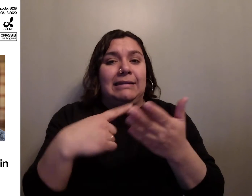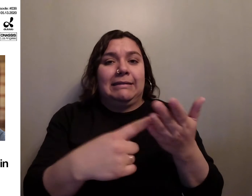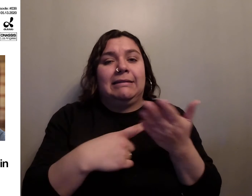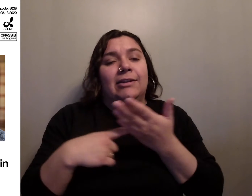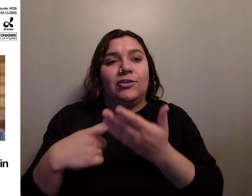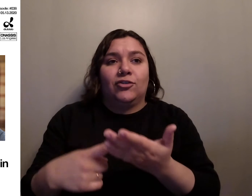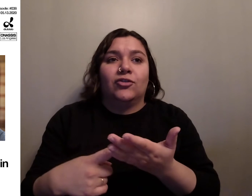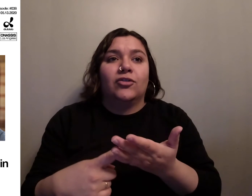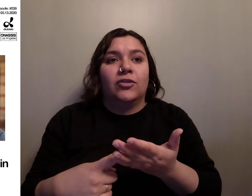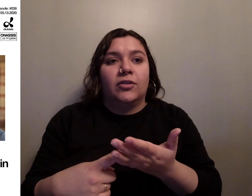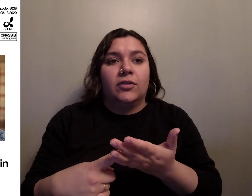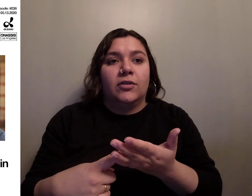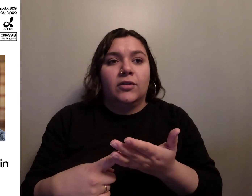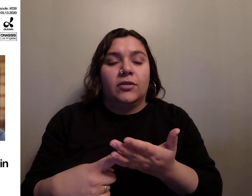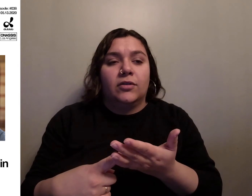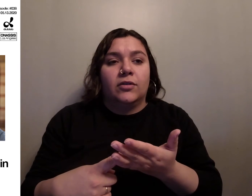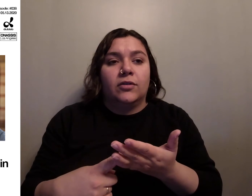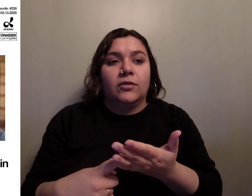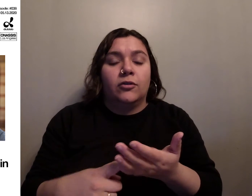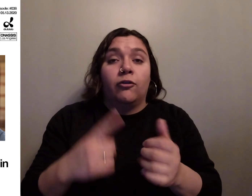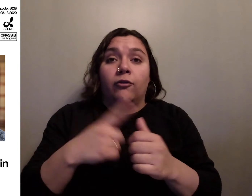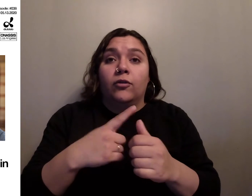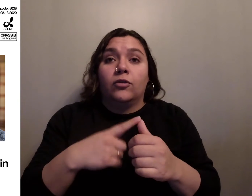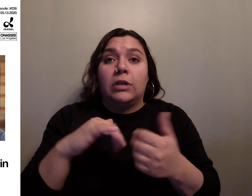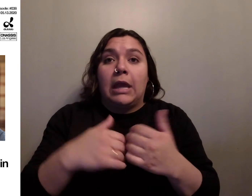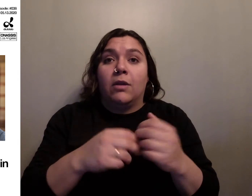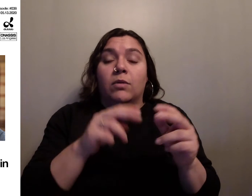so really the discussions are,